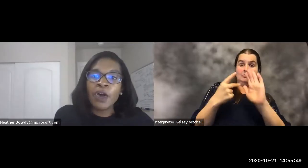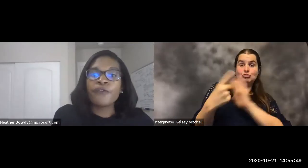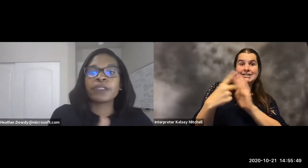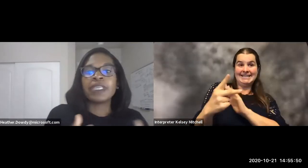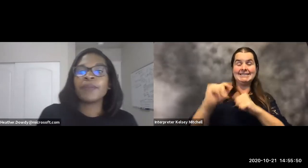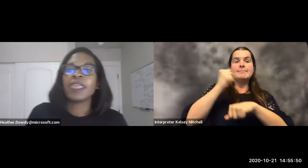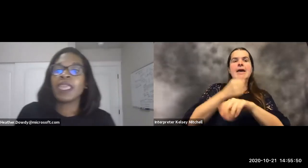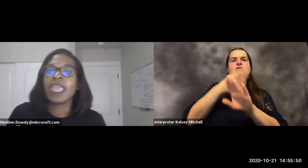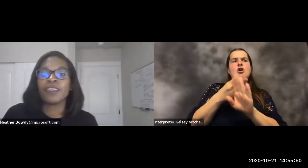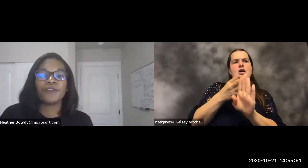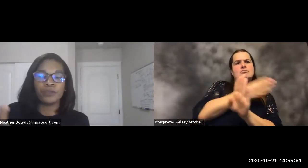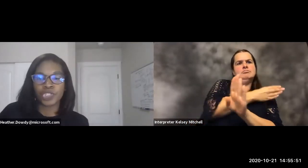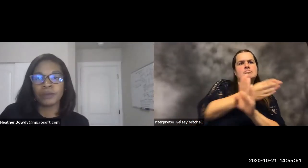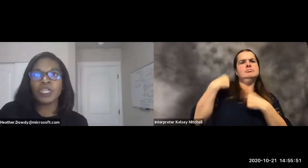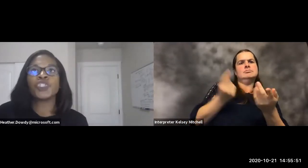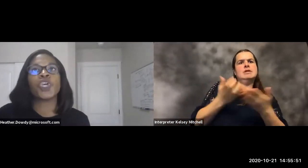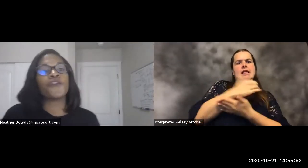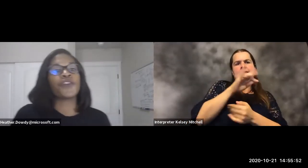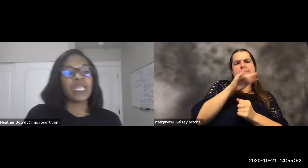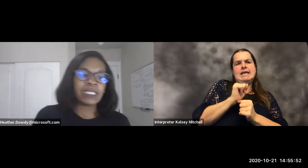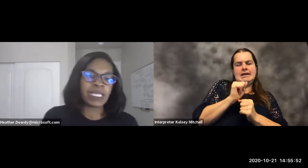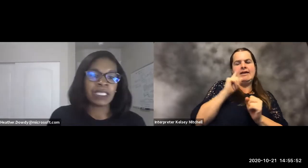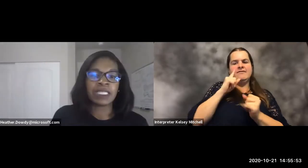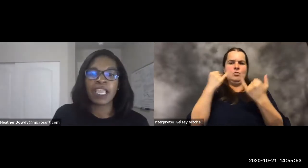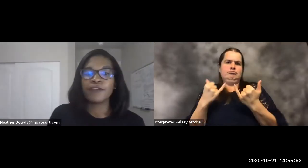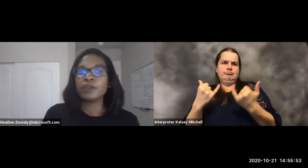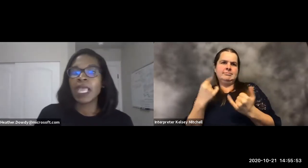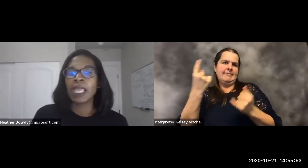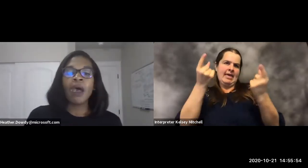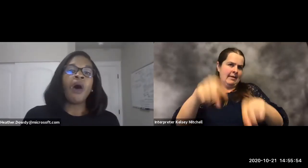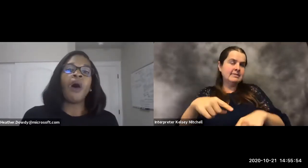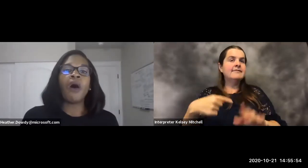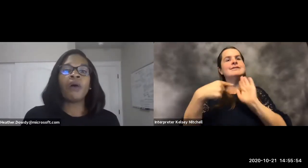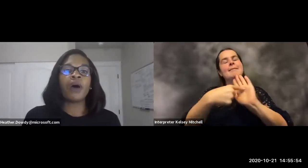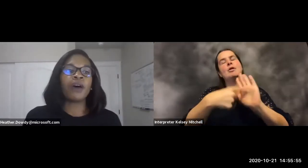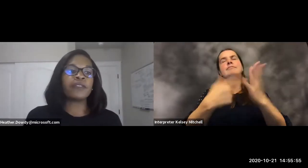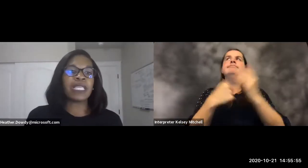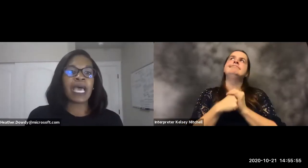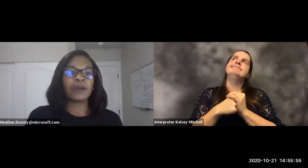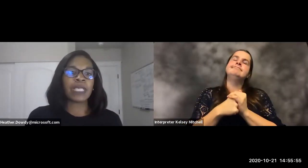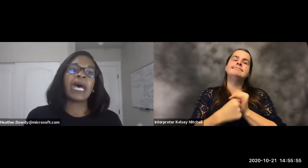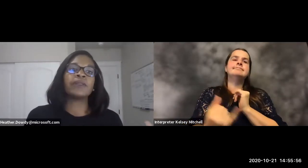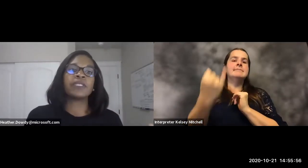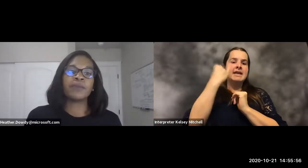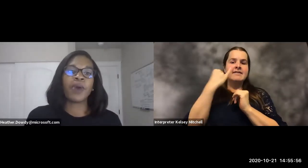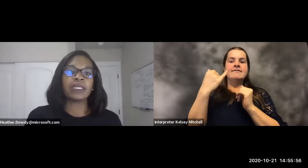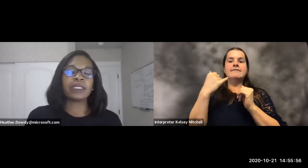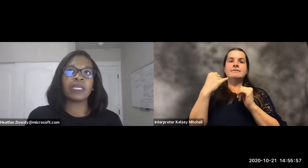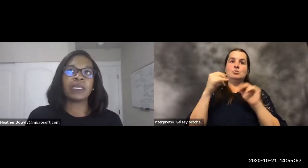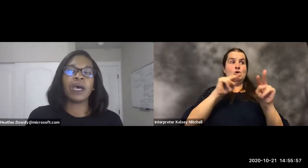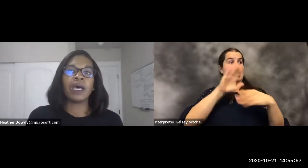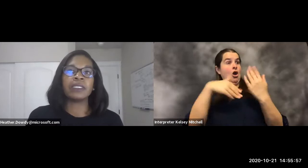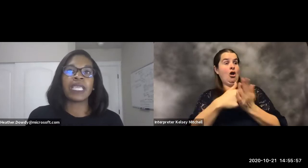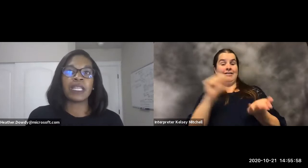previous data for something in the future. So for instance, if you take all of Seattle's